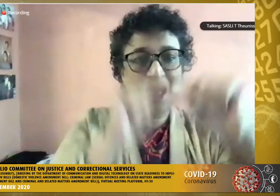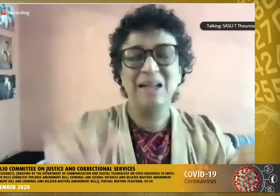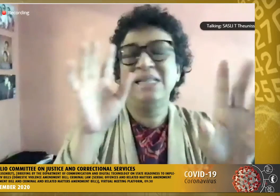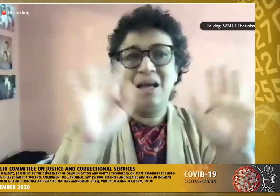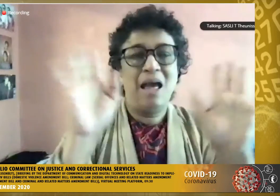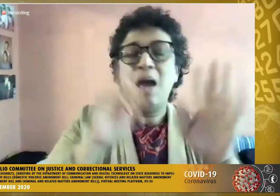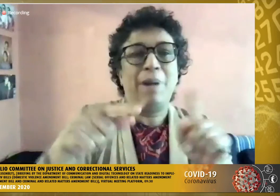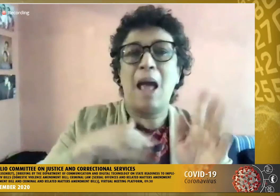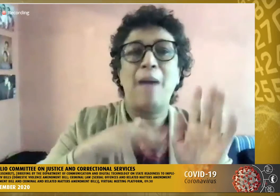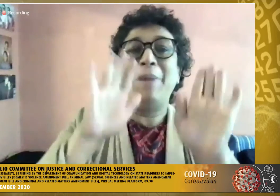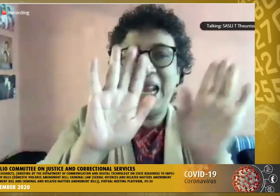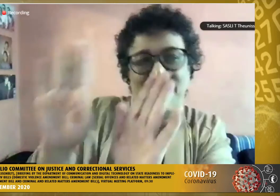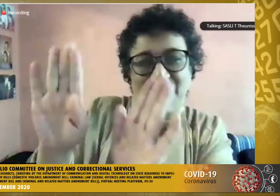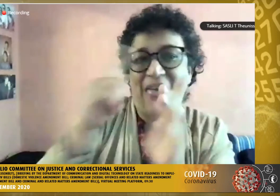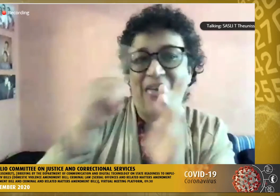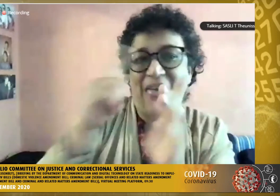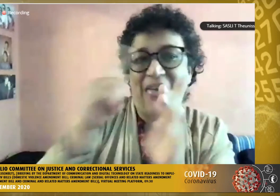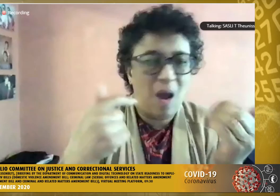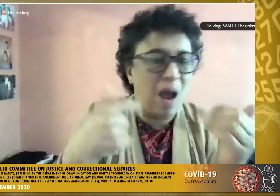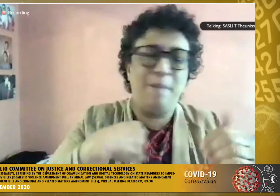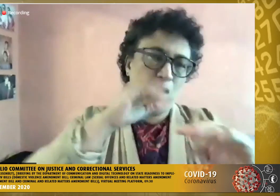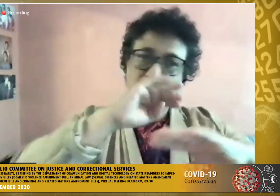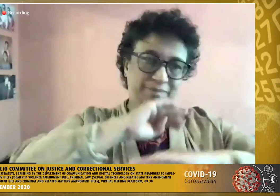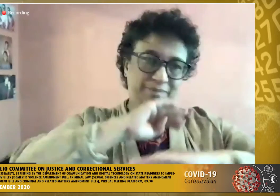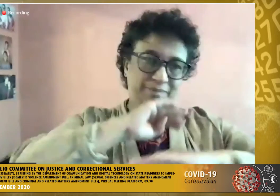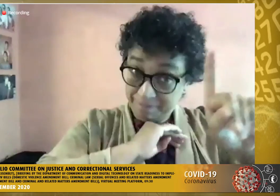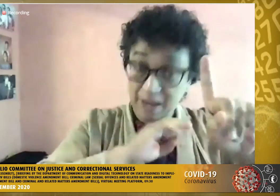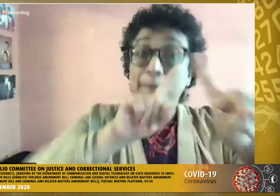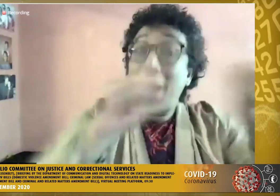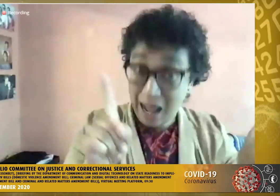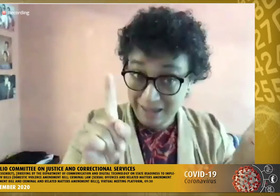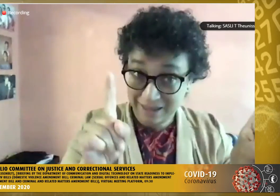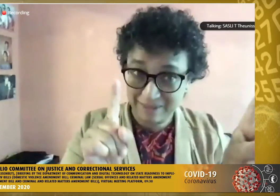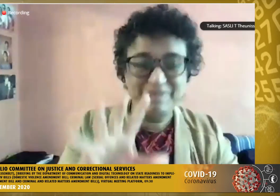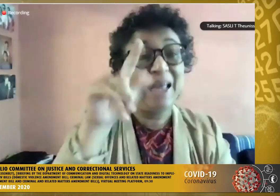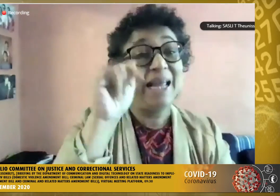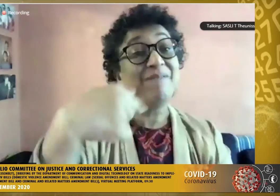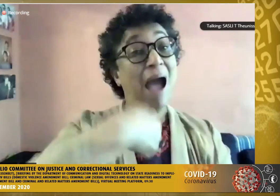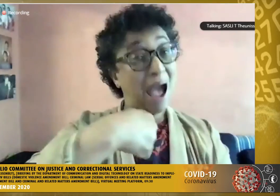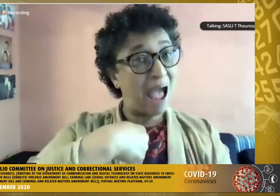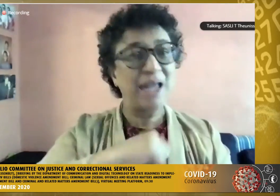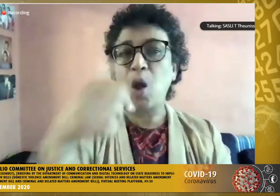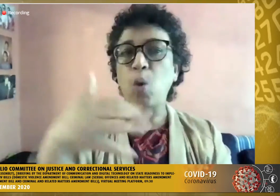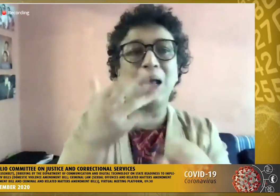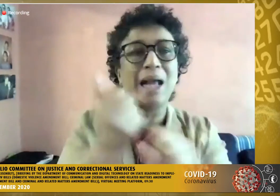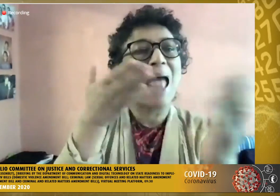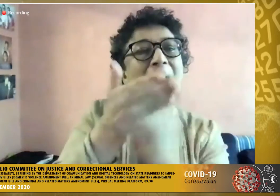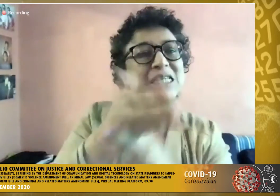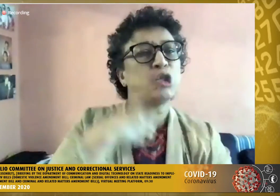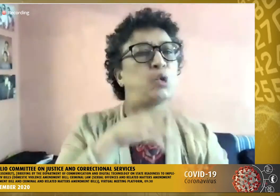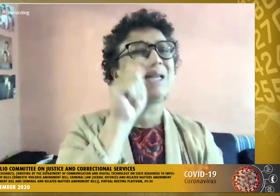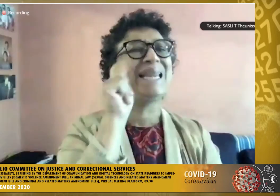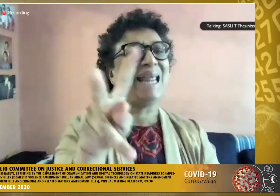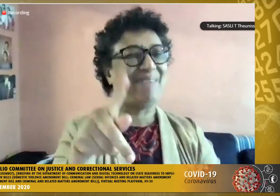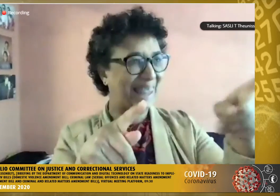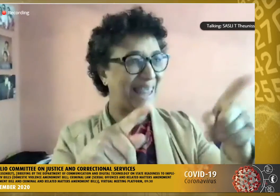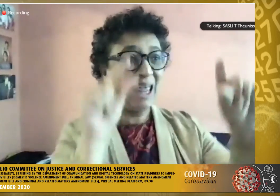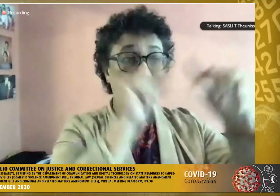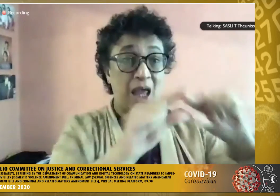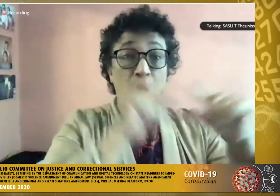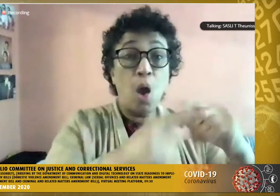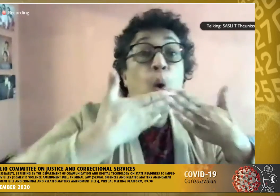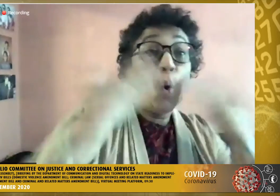I'm not satisfied with the issue of the subtitle and the captioning or the department's response. I'm not satisfied, but we'll leave it there. But I don't